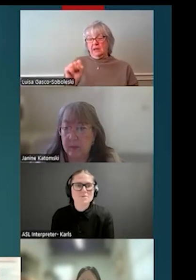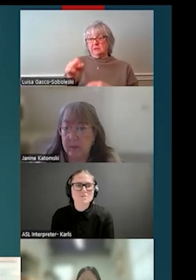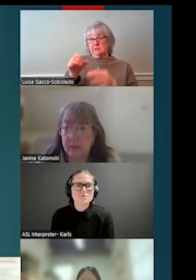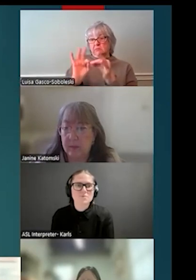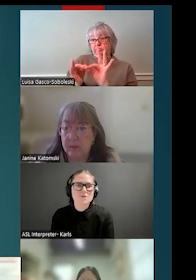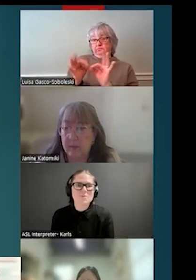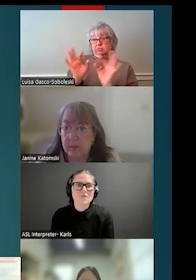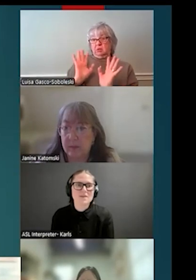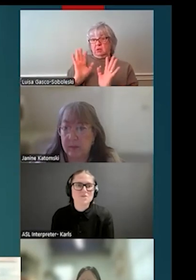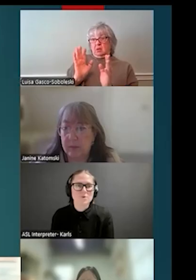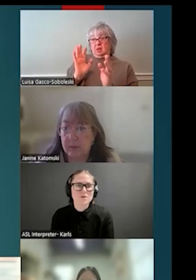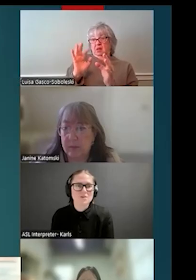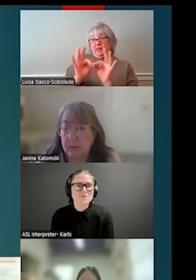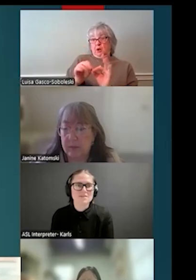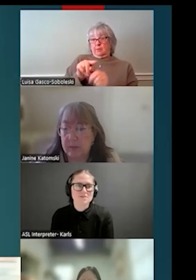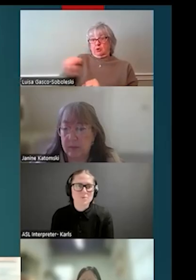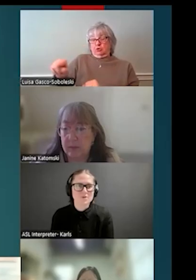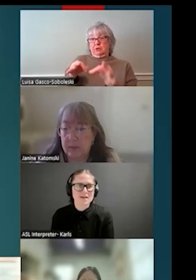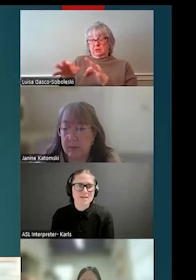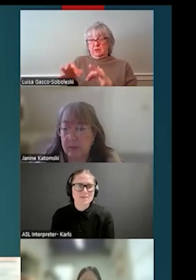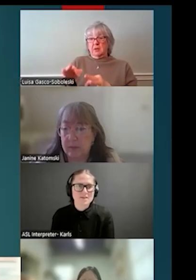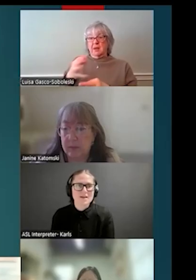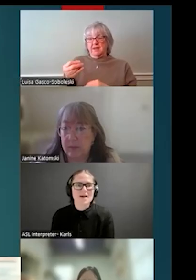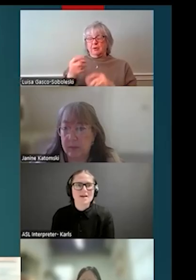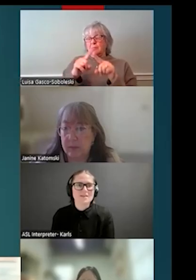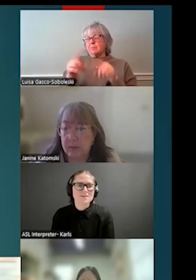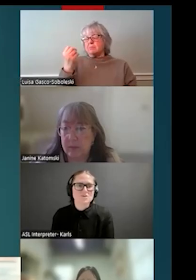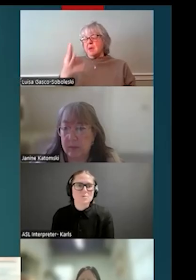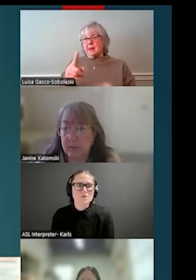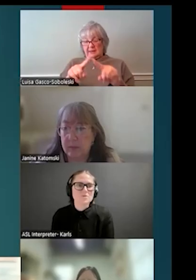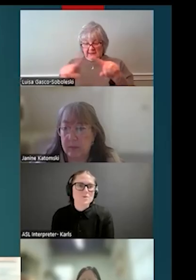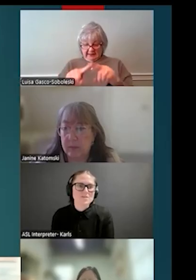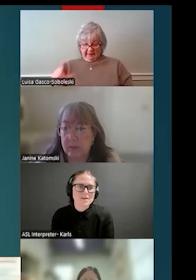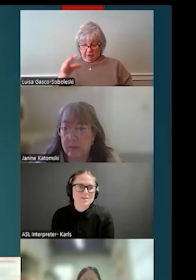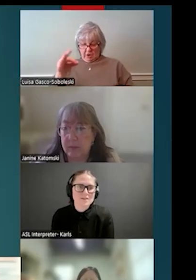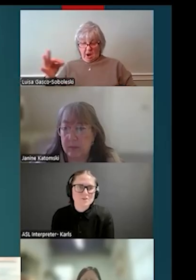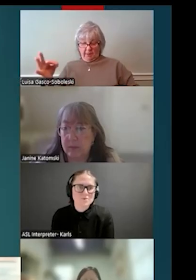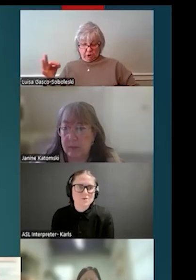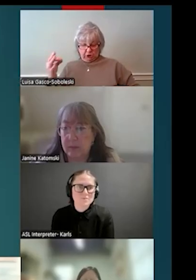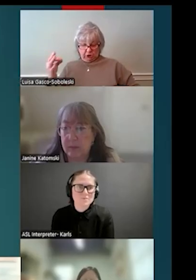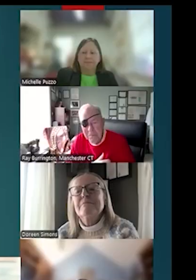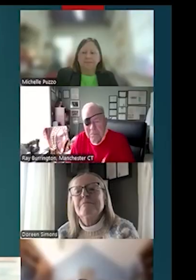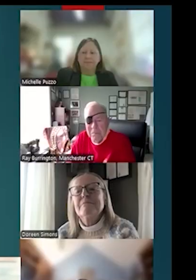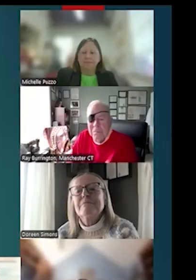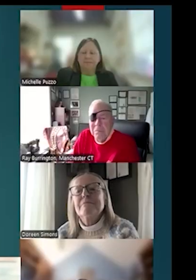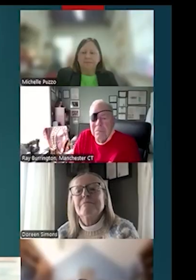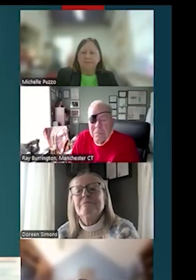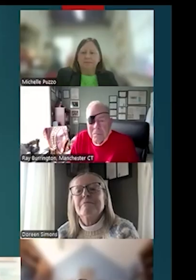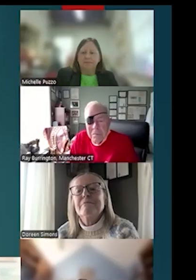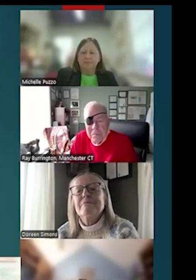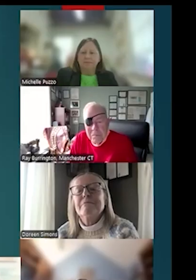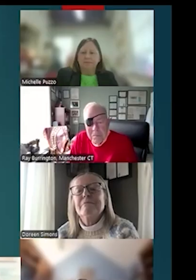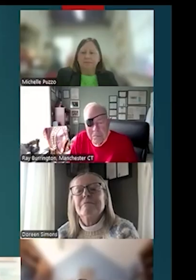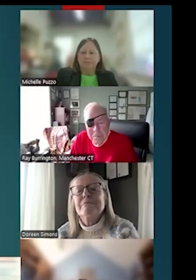are able to communicate with the interpreter, and you see the interpreter sign, and then the interpreter will speak to the hearing individual. So there's a lot